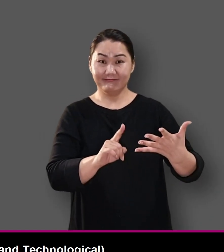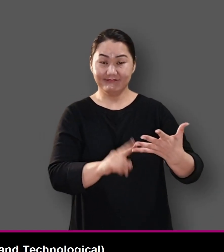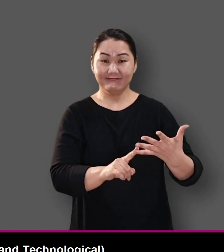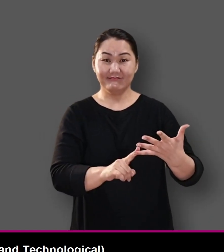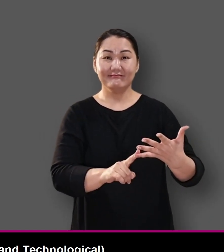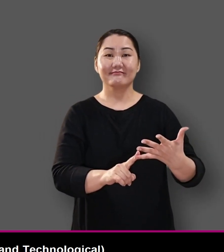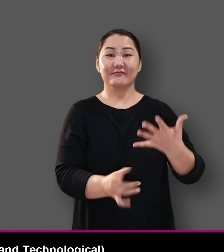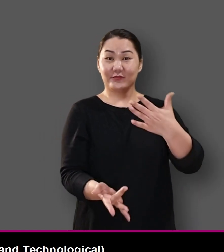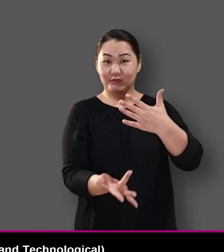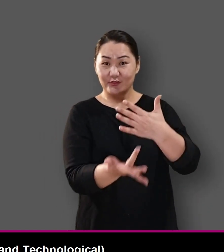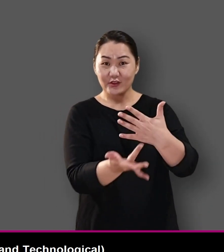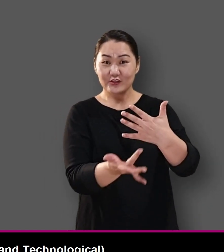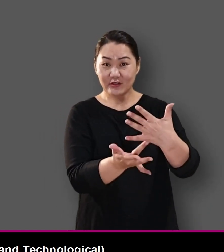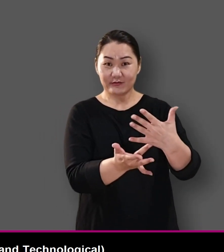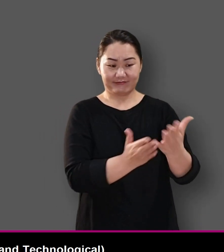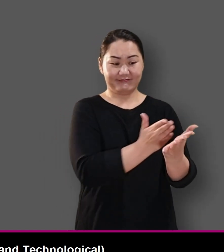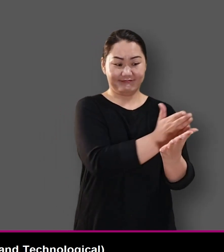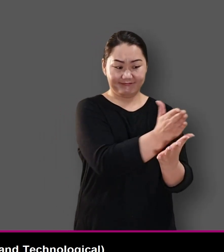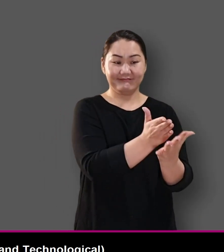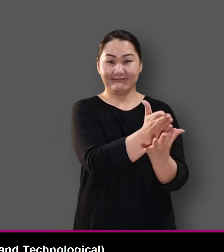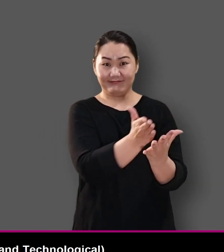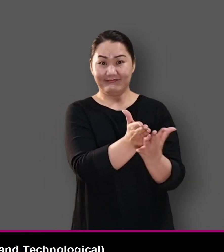and technological.